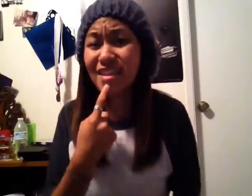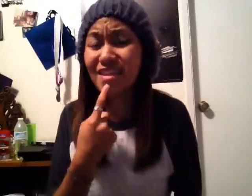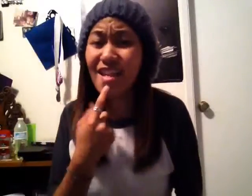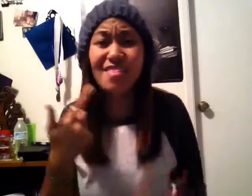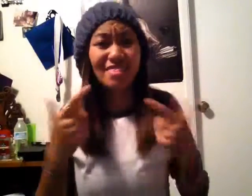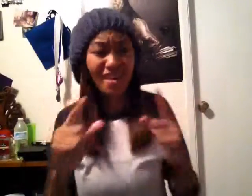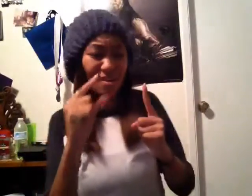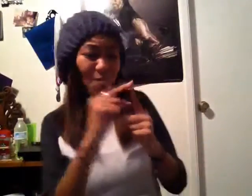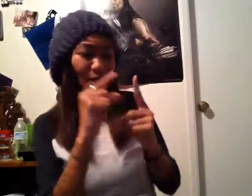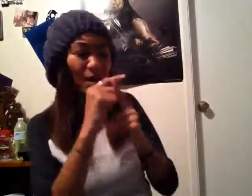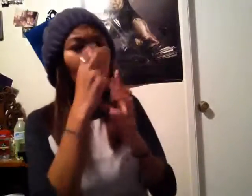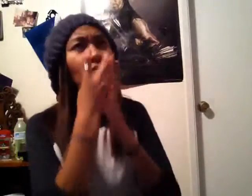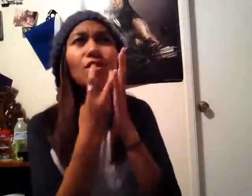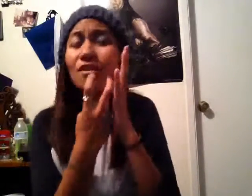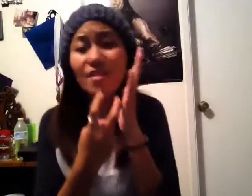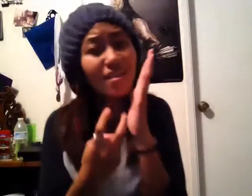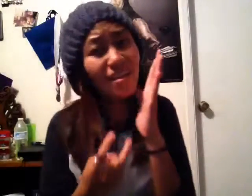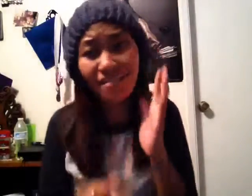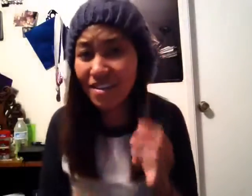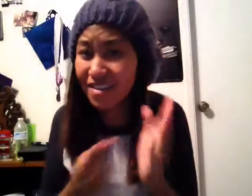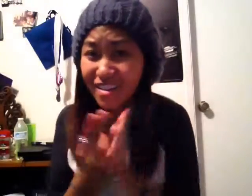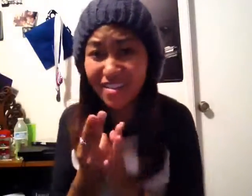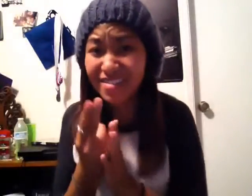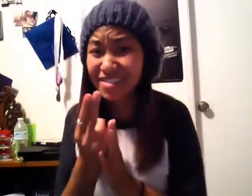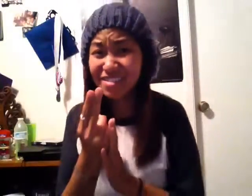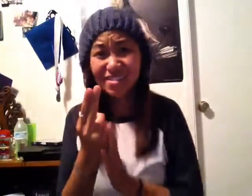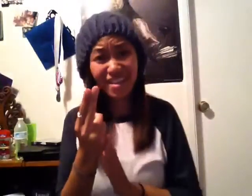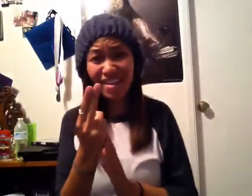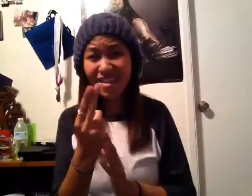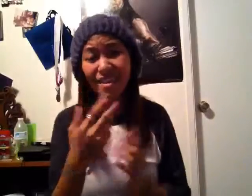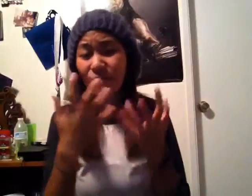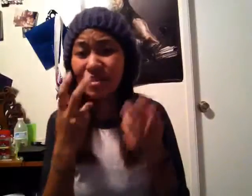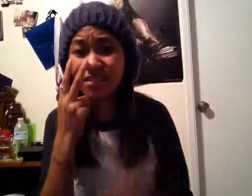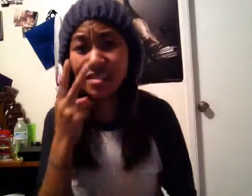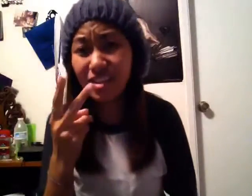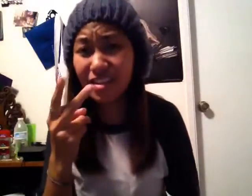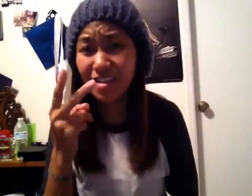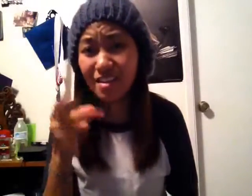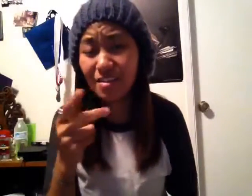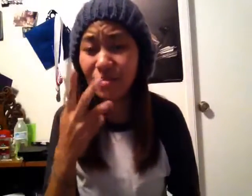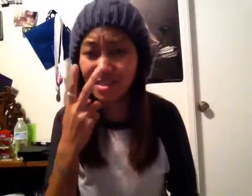What you wanna say And let the words fall out Honestly